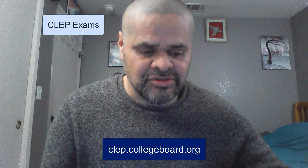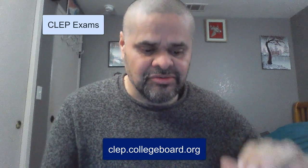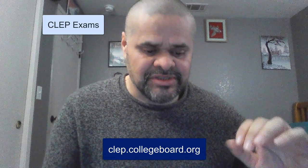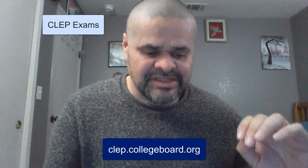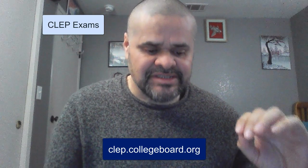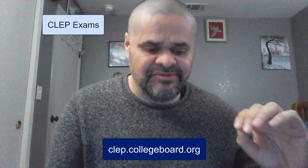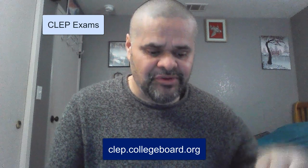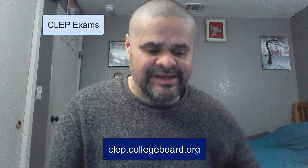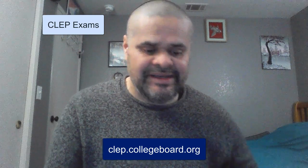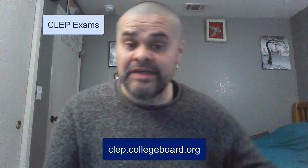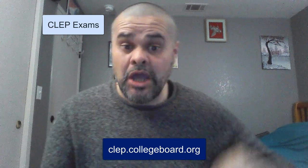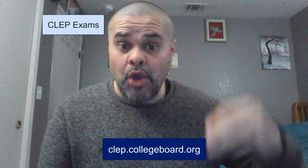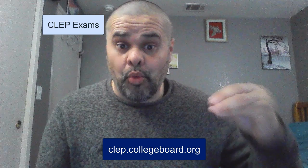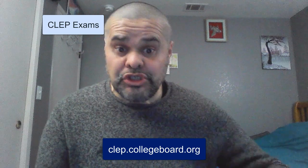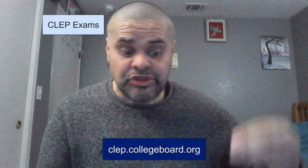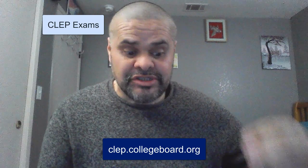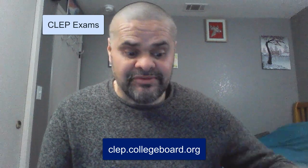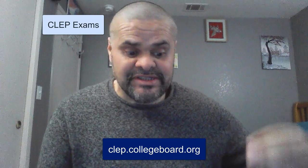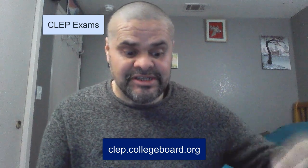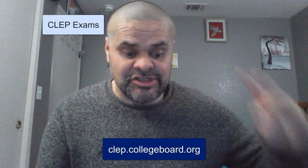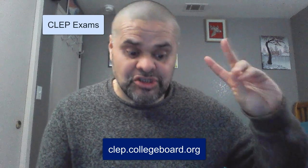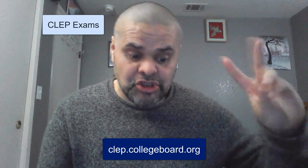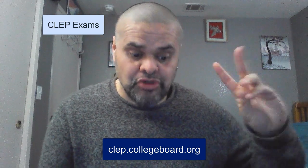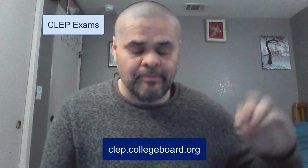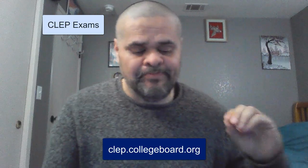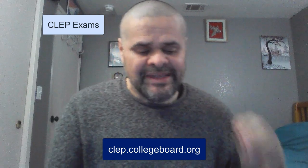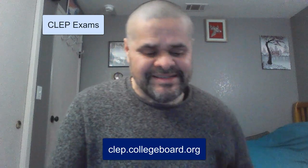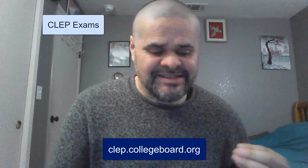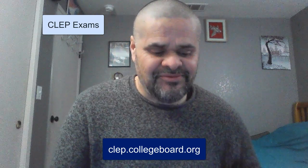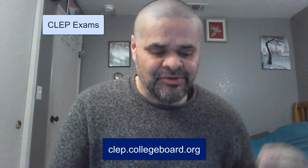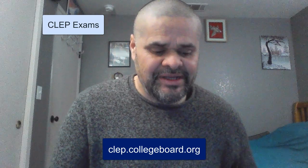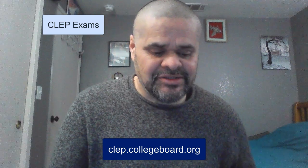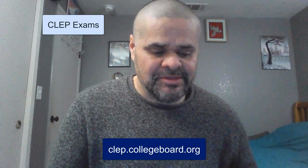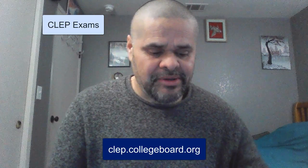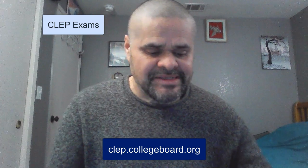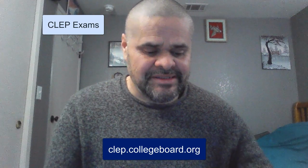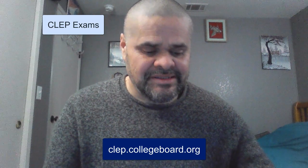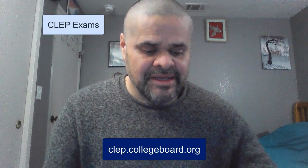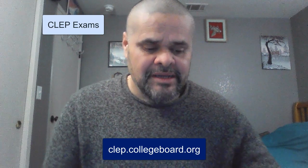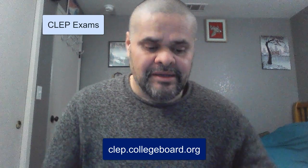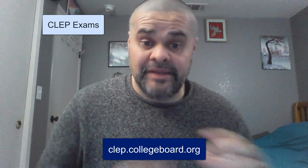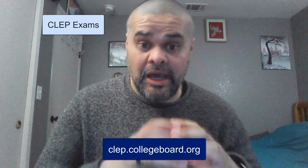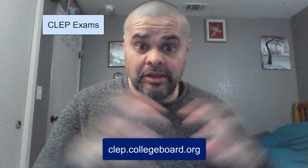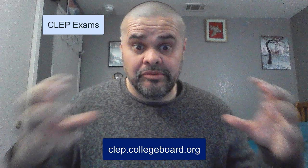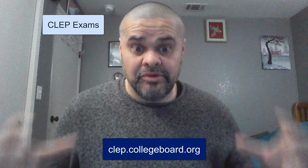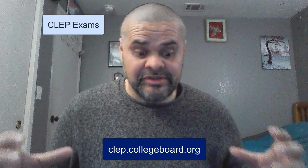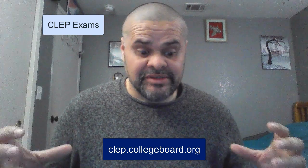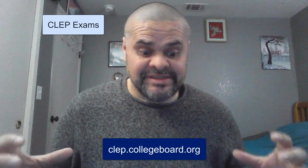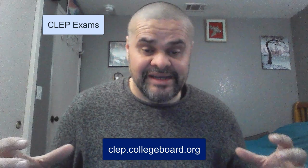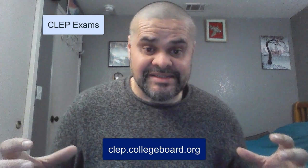to 1648, Western Civilization 2, 1648 to the present. Now that we move into the sciences